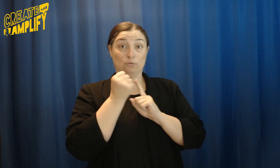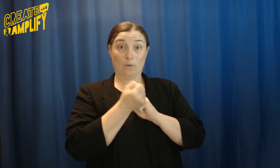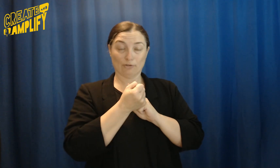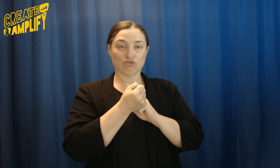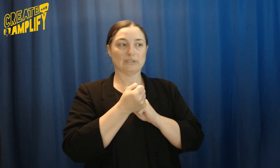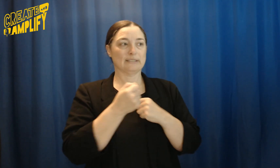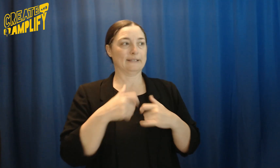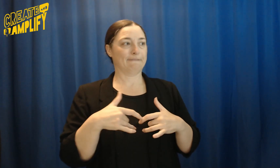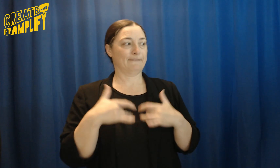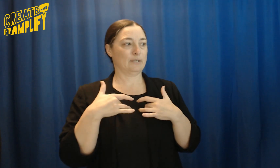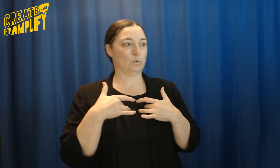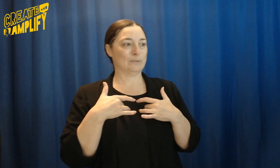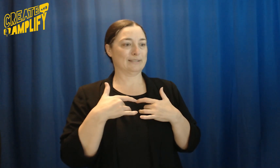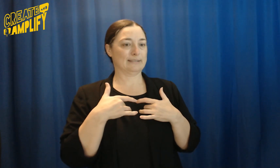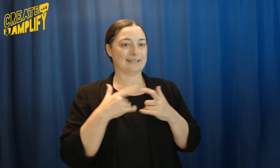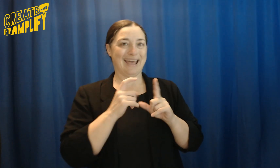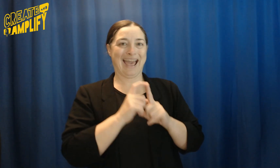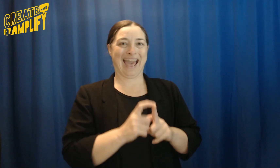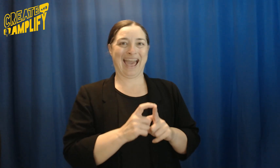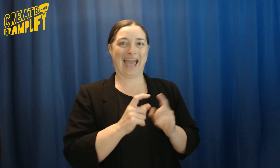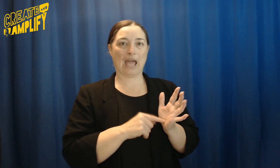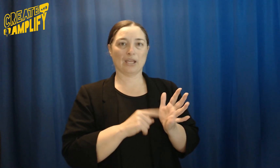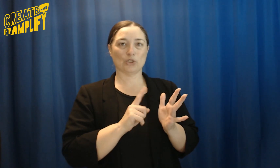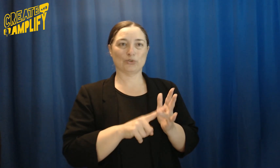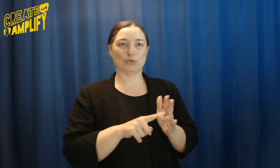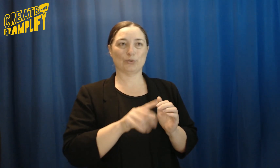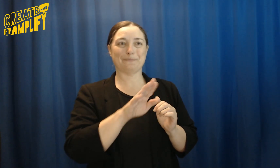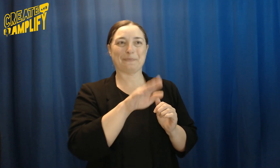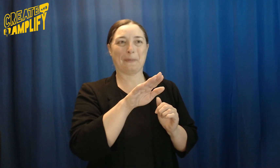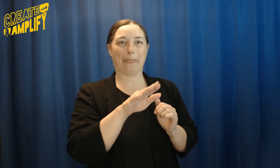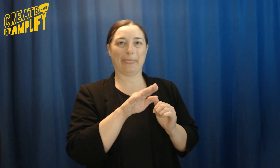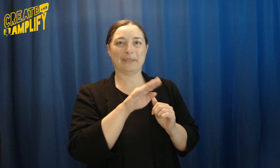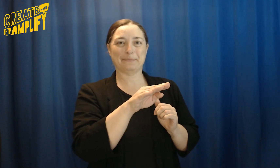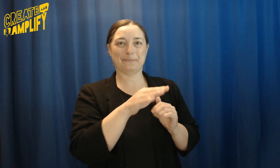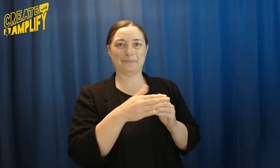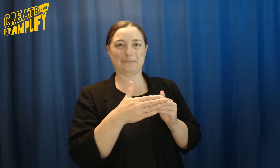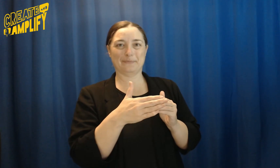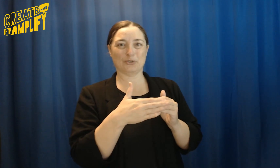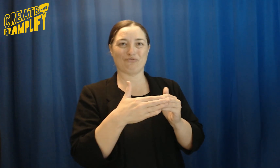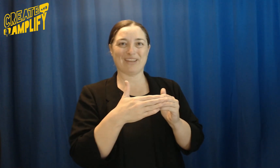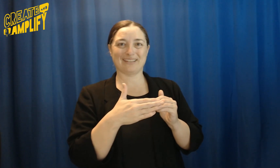really scary to correct someone, because then you might wear their